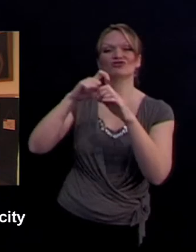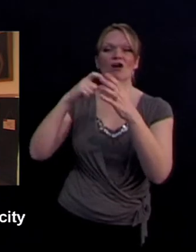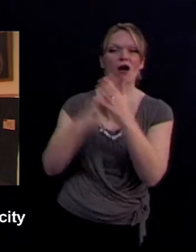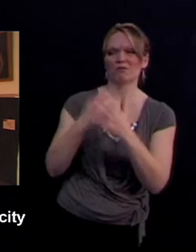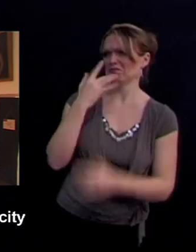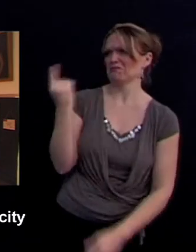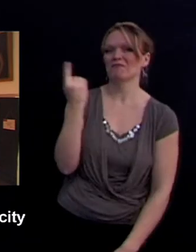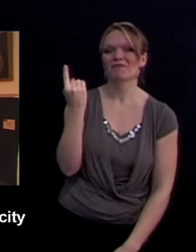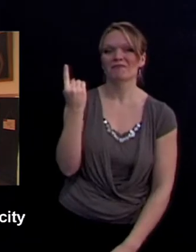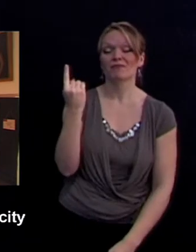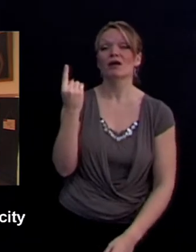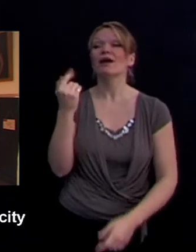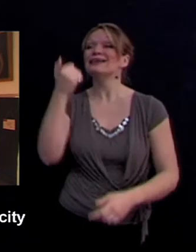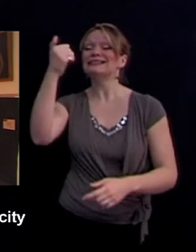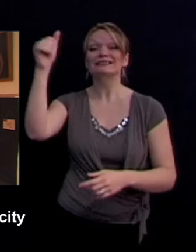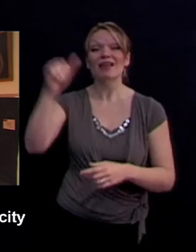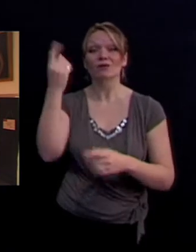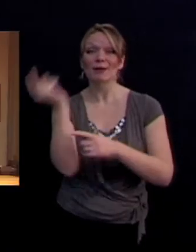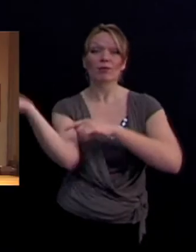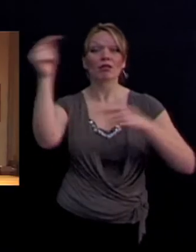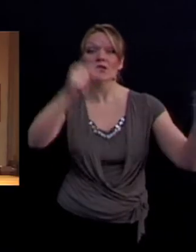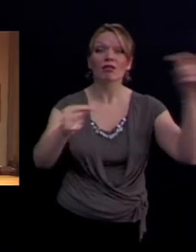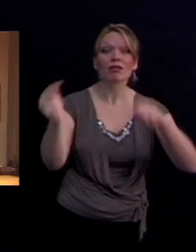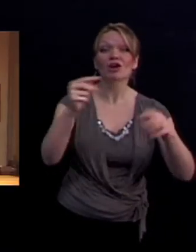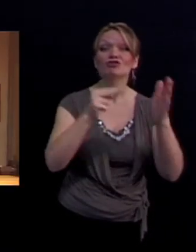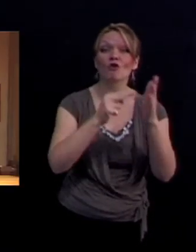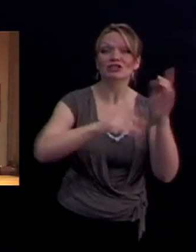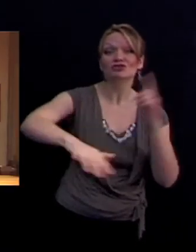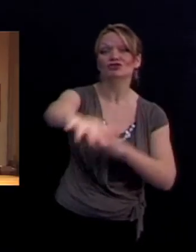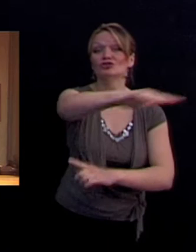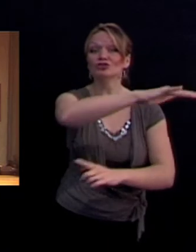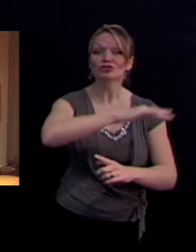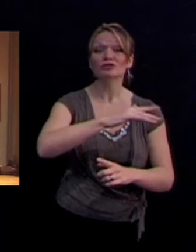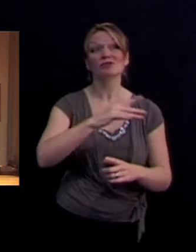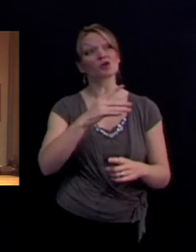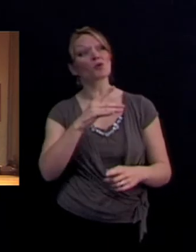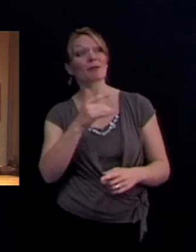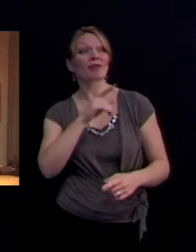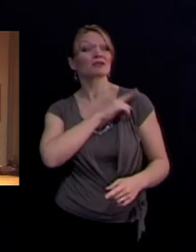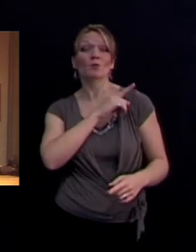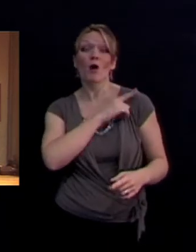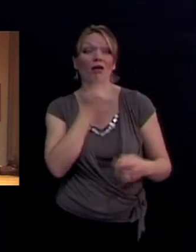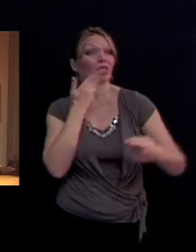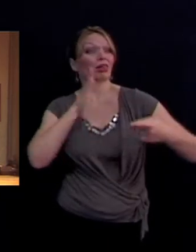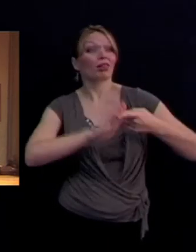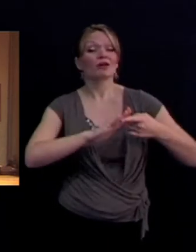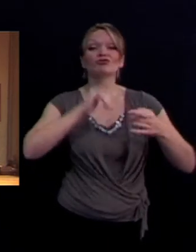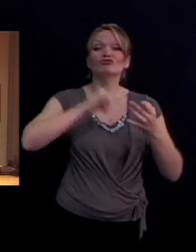strangers living and working in the city, and perhaps this is why the hall was called Strangers'